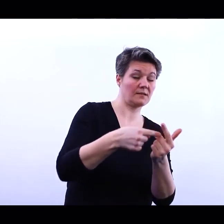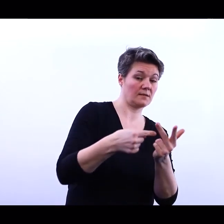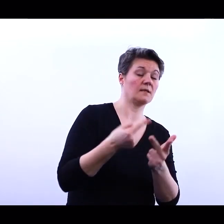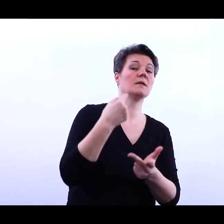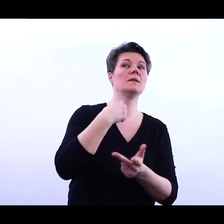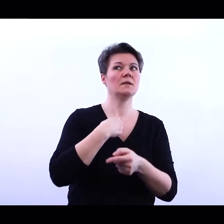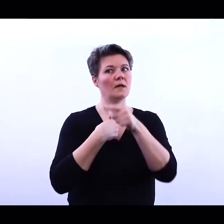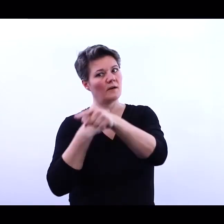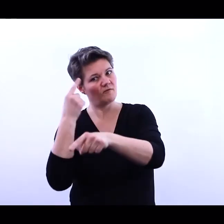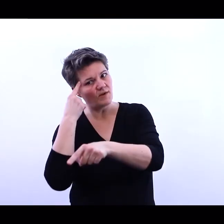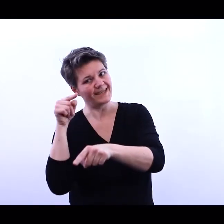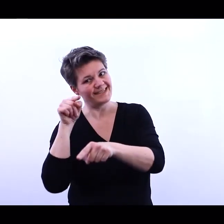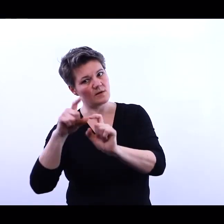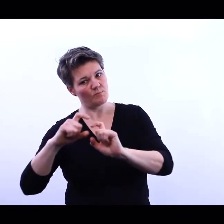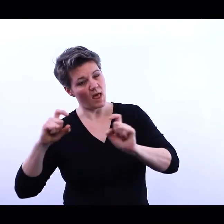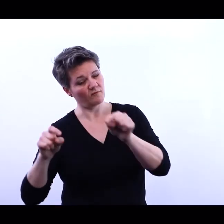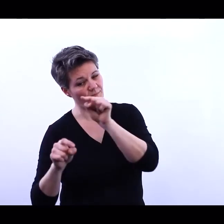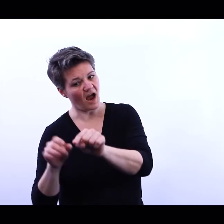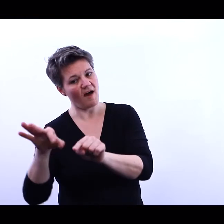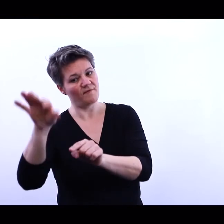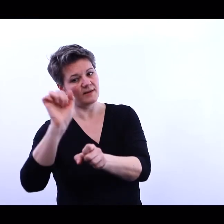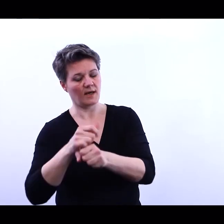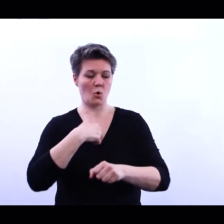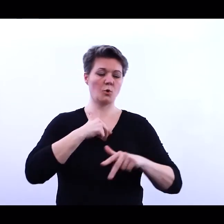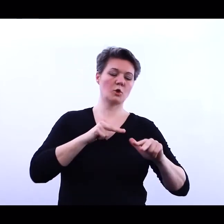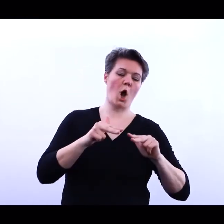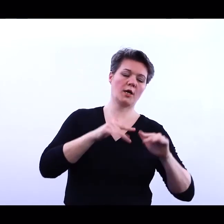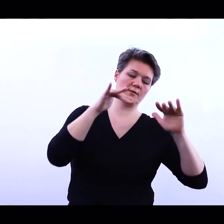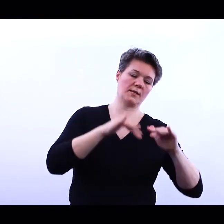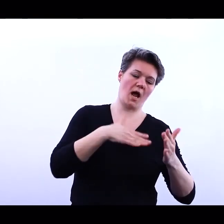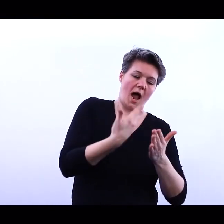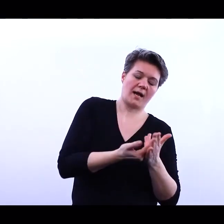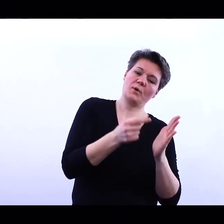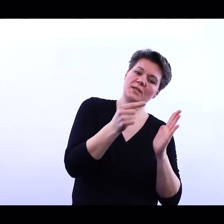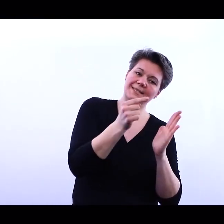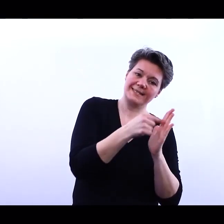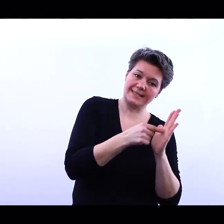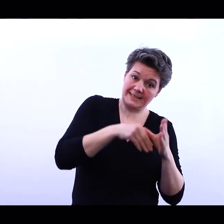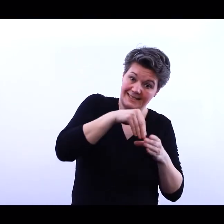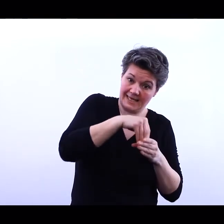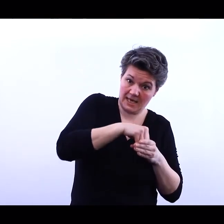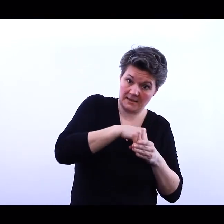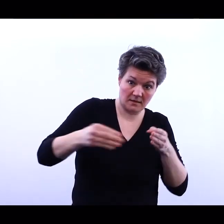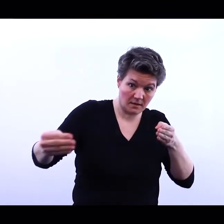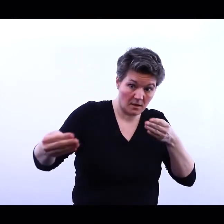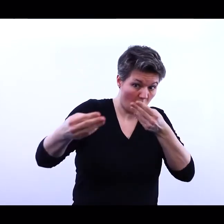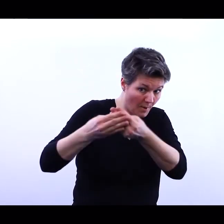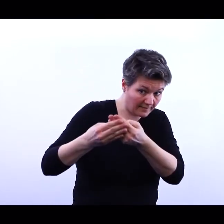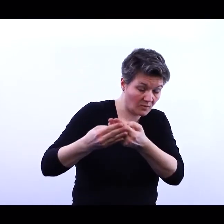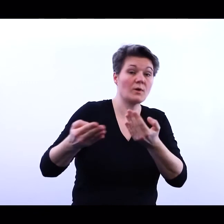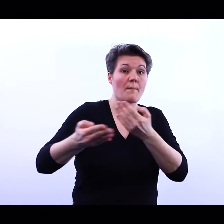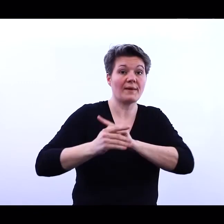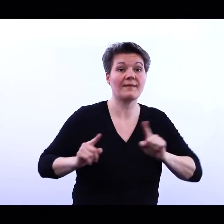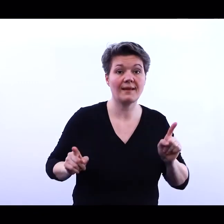use these platforms, and we know that our organization has this kind of content. Great. Well, within